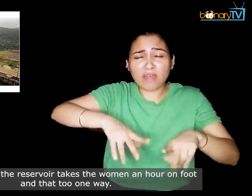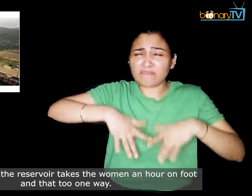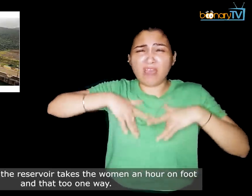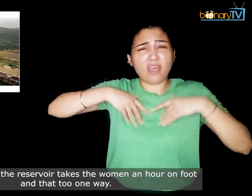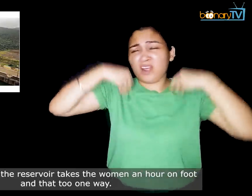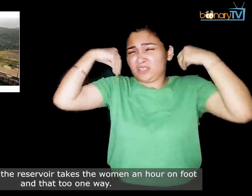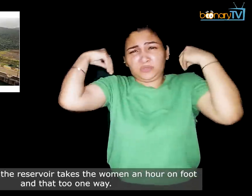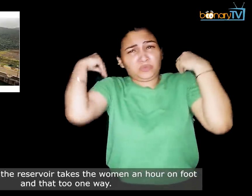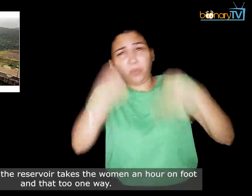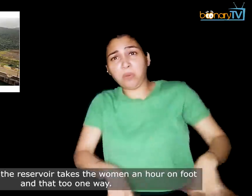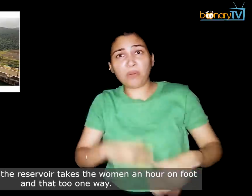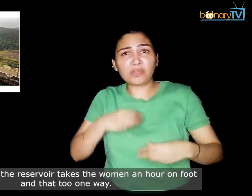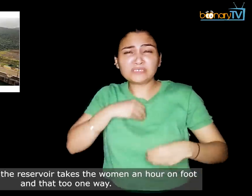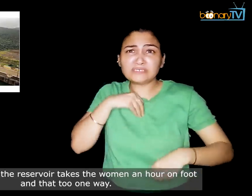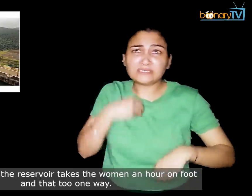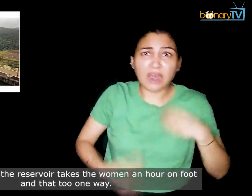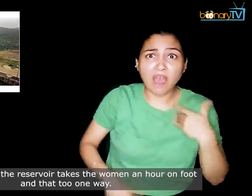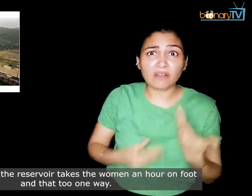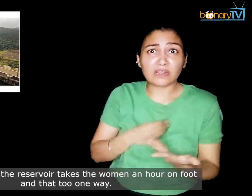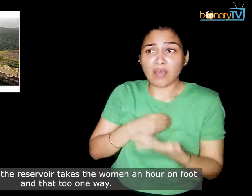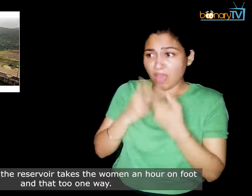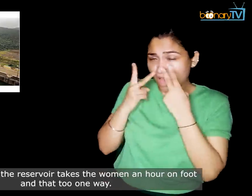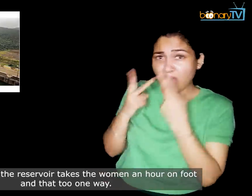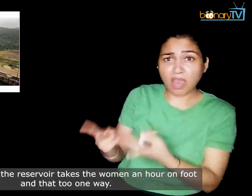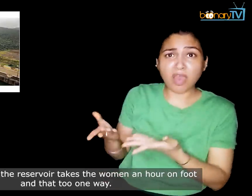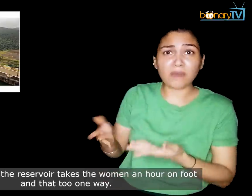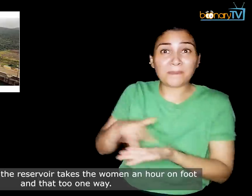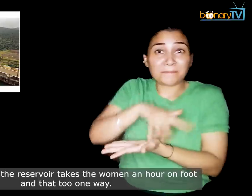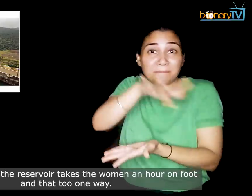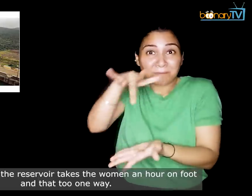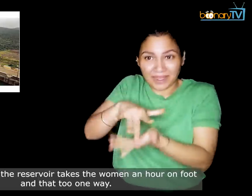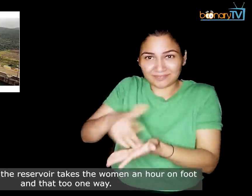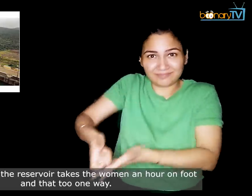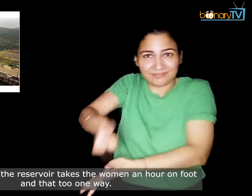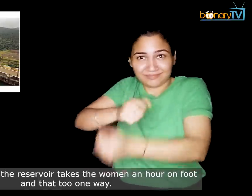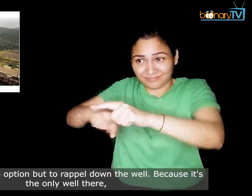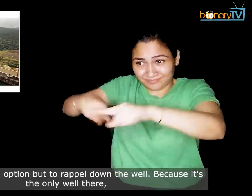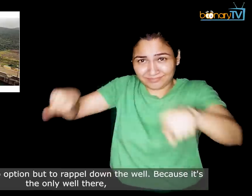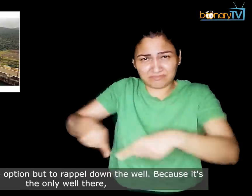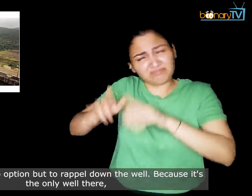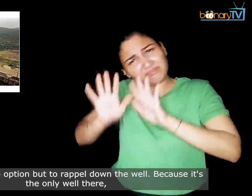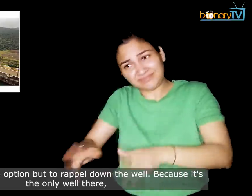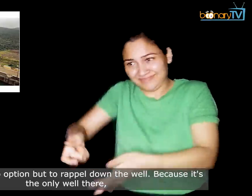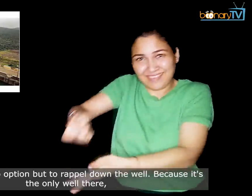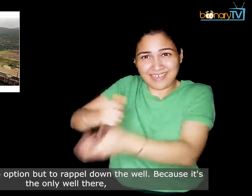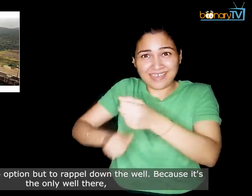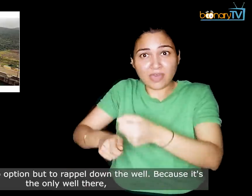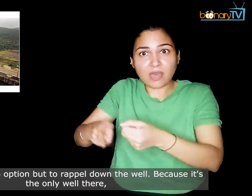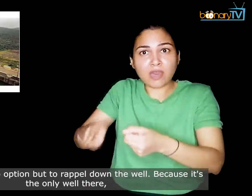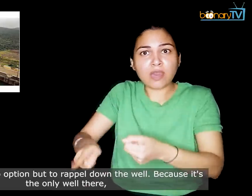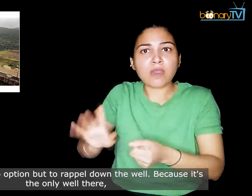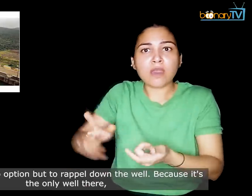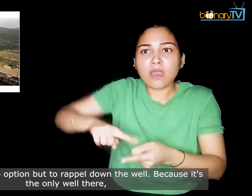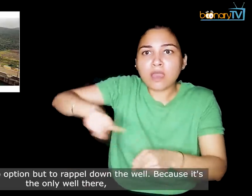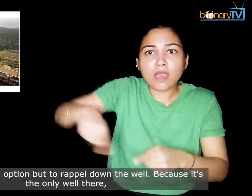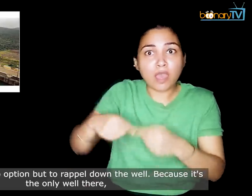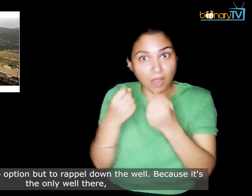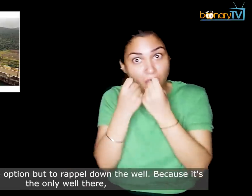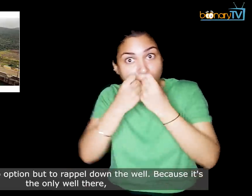hour on foot, and that too one way. So they have no option but to rappel down the well.